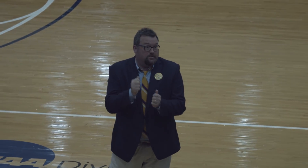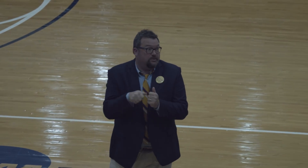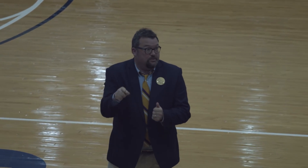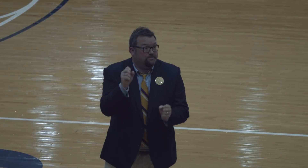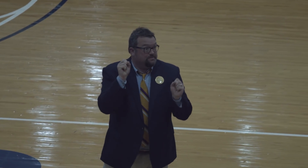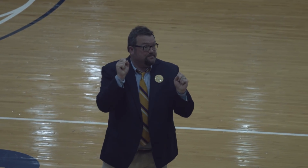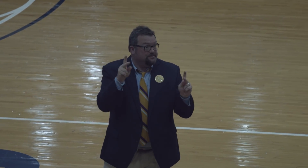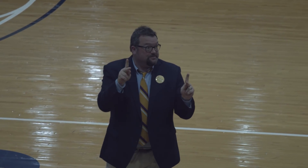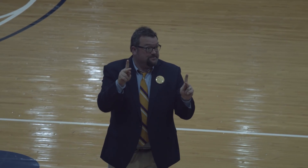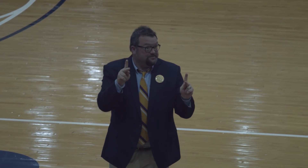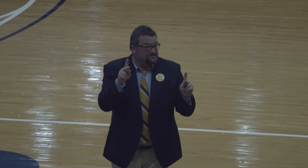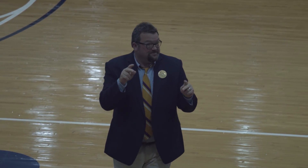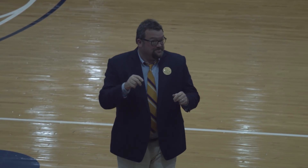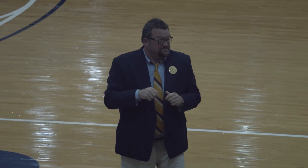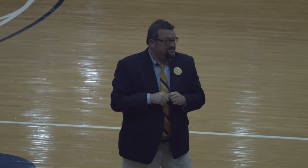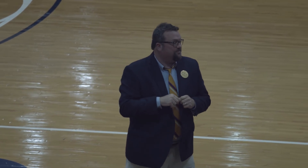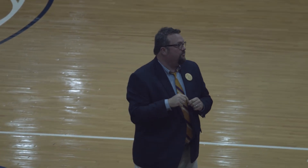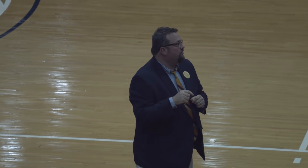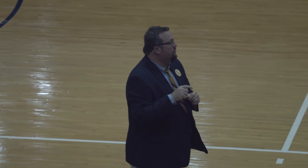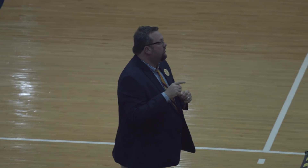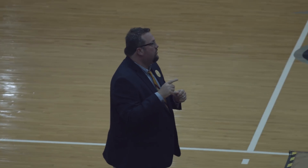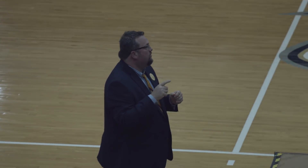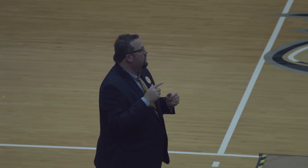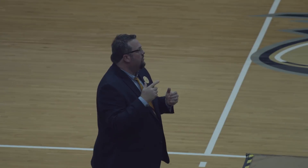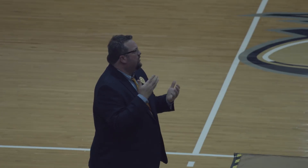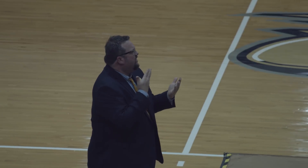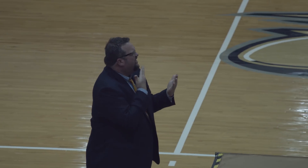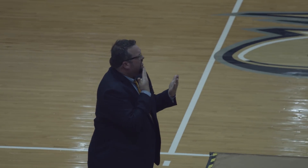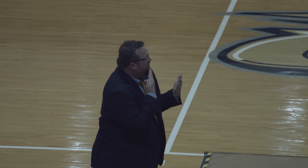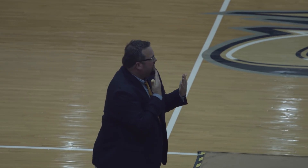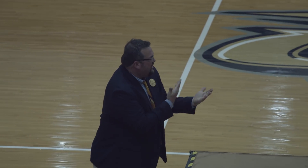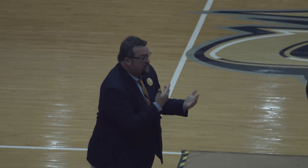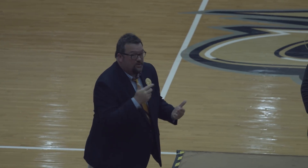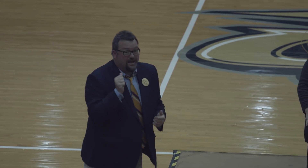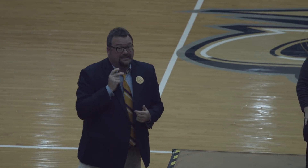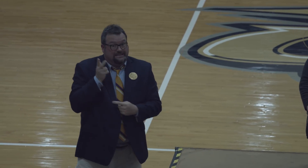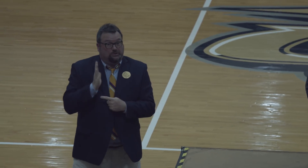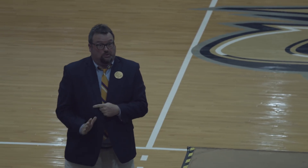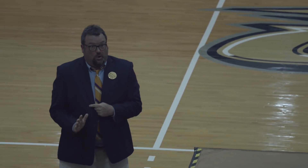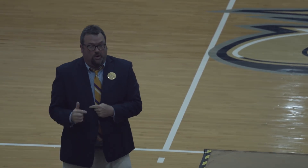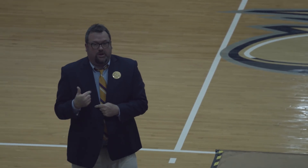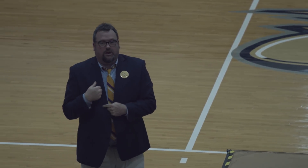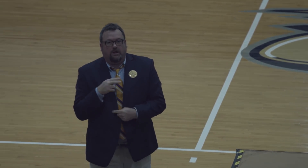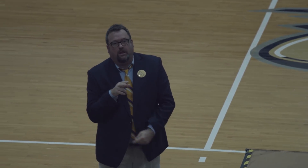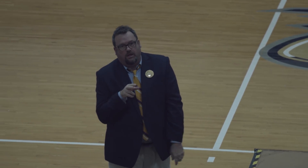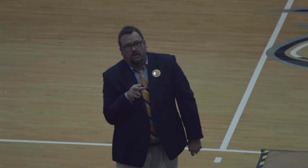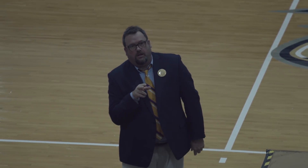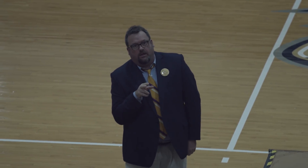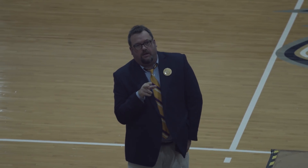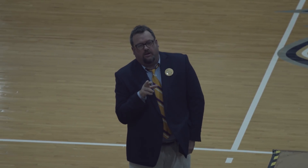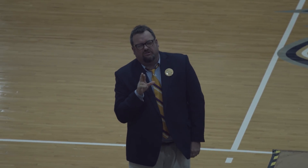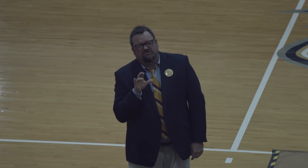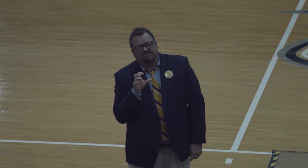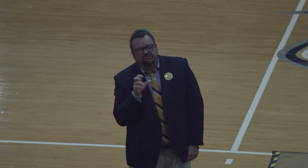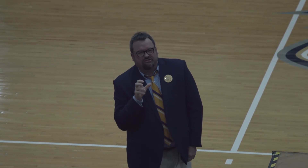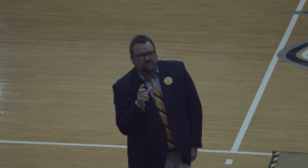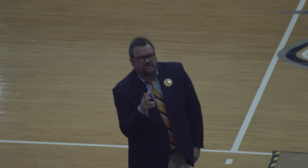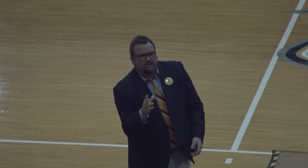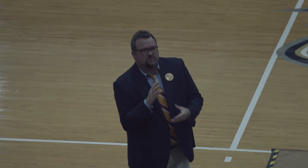to Gallaudet, to take with you, one of these memorial broadsheets. Thank you so much, very much. As a historian, I am